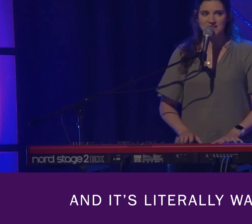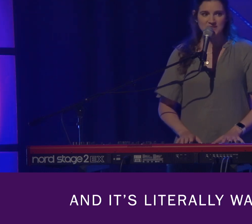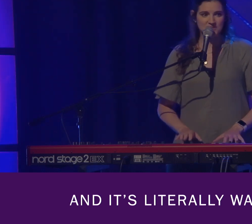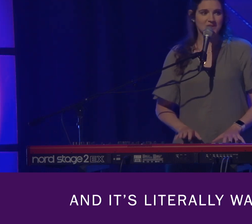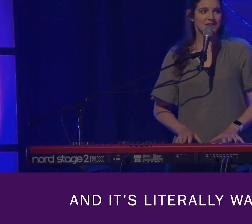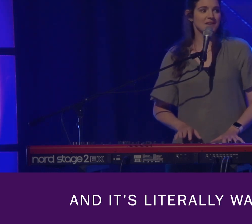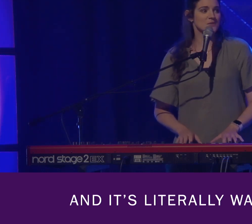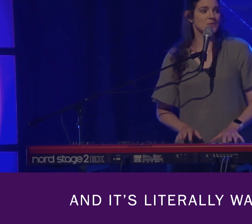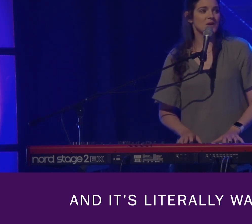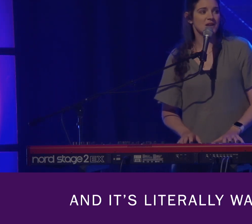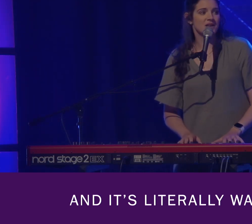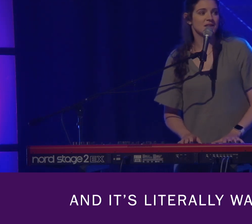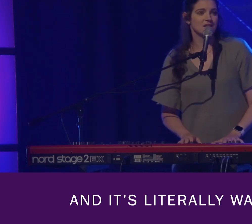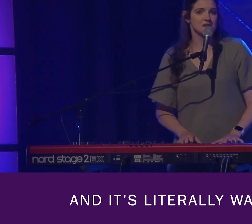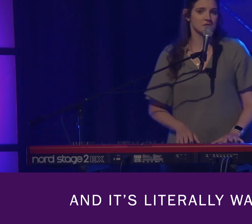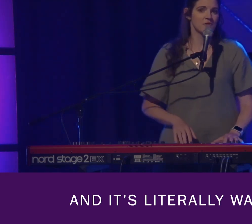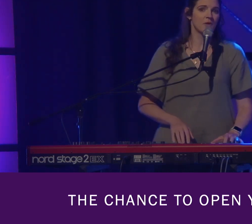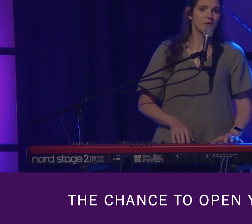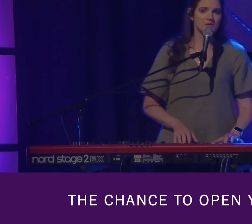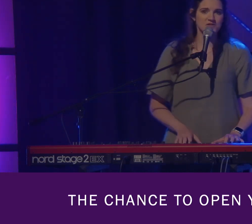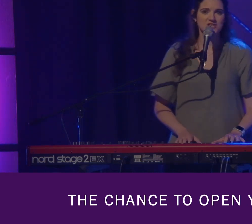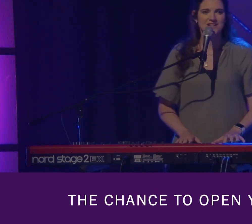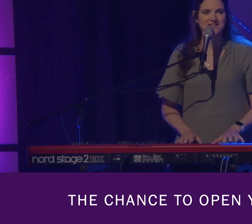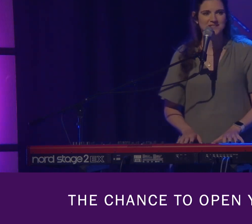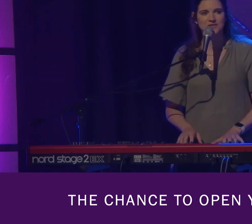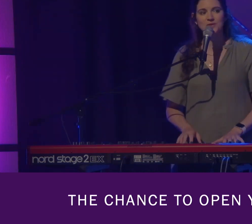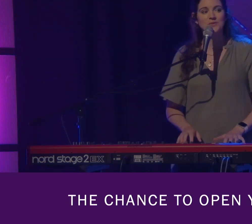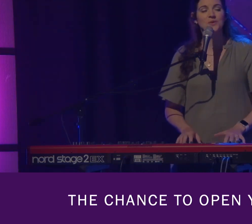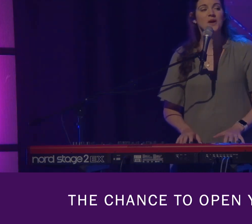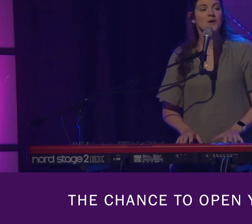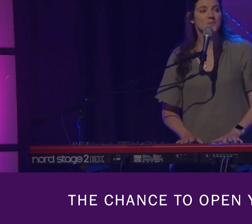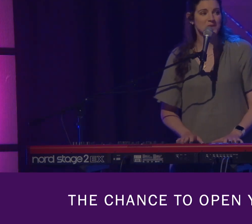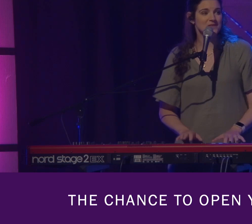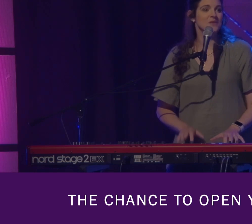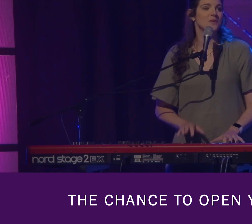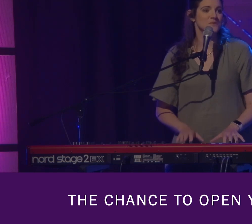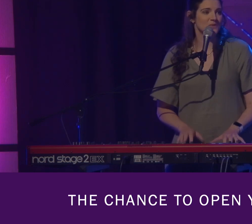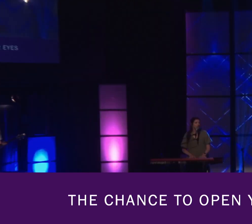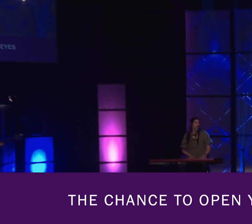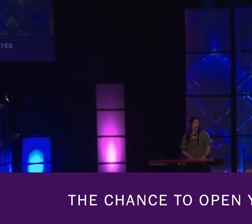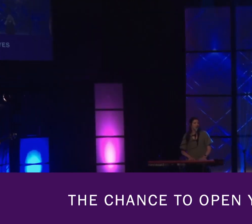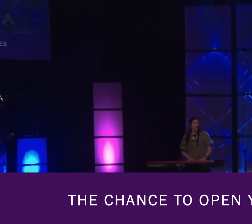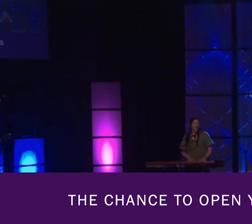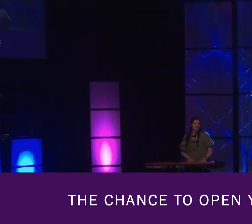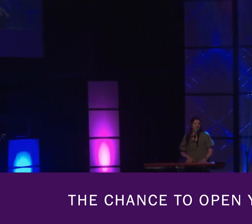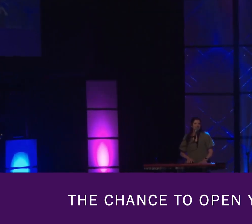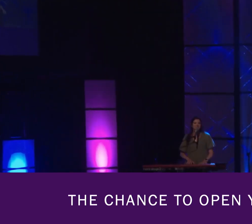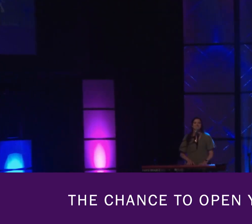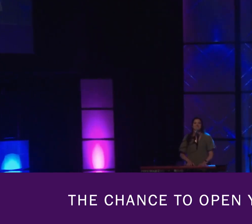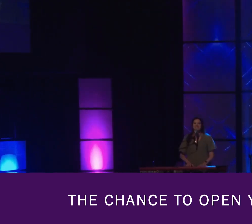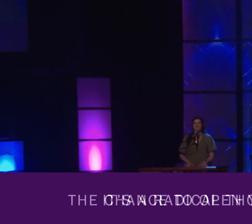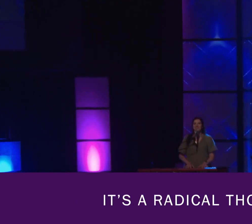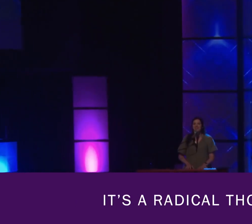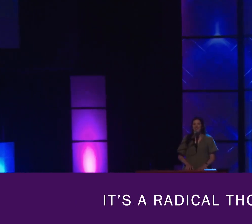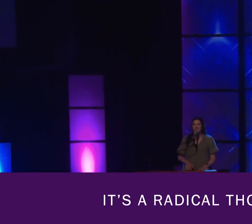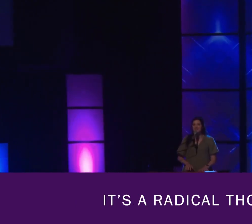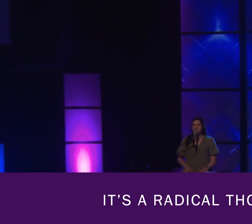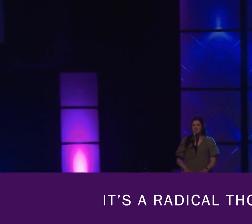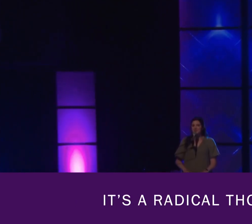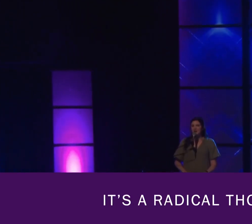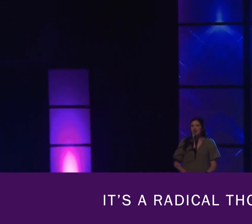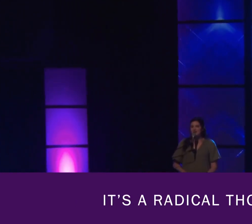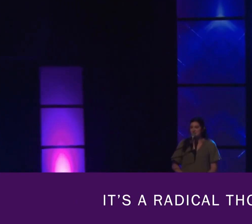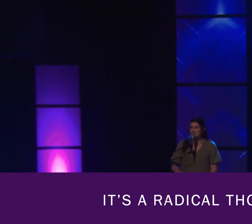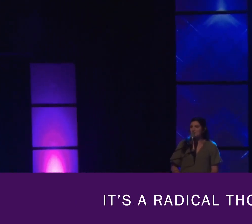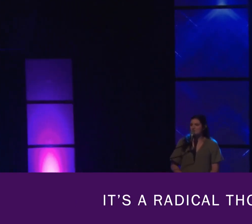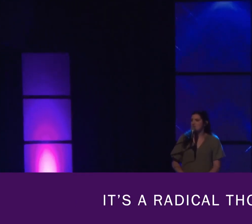and it's literally waiting for the chance to open your eyes. It's